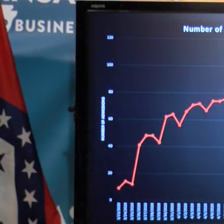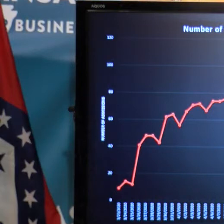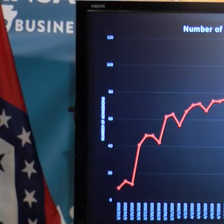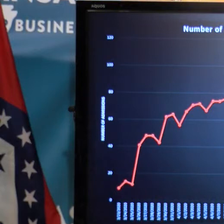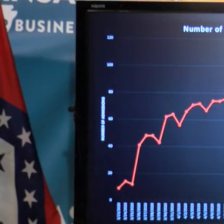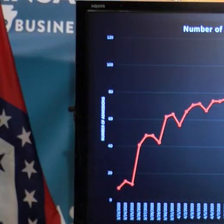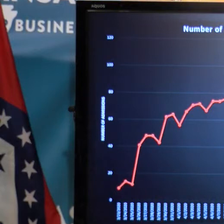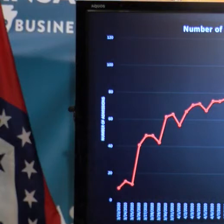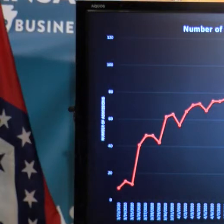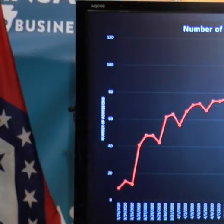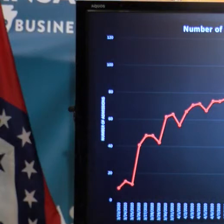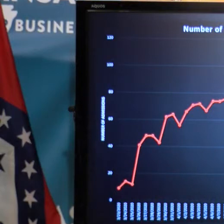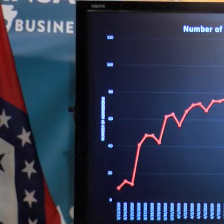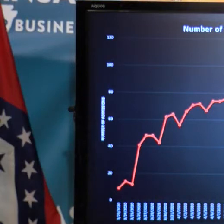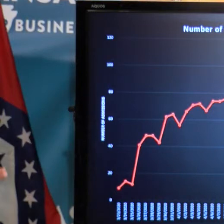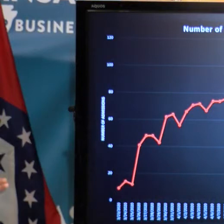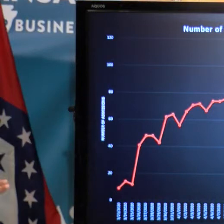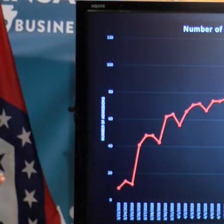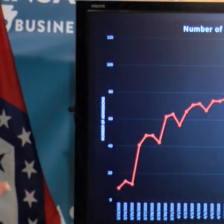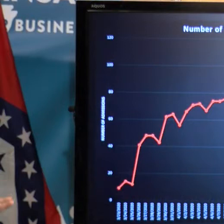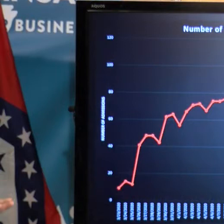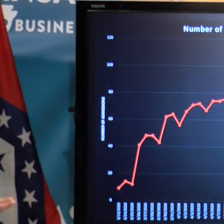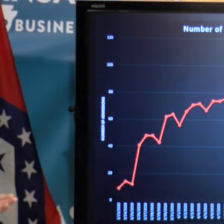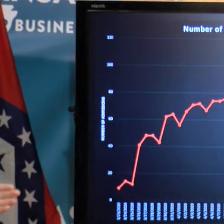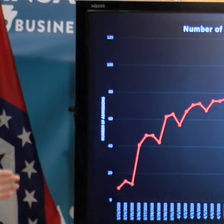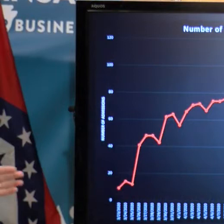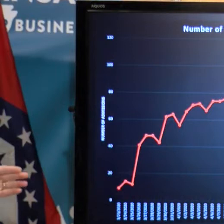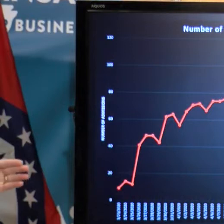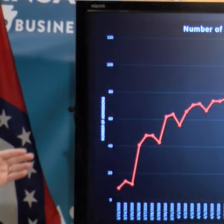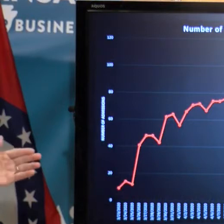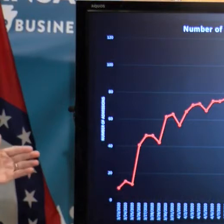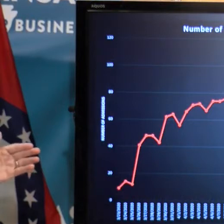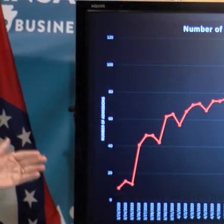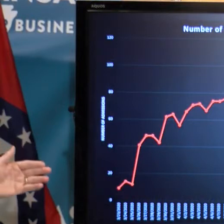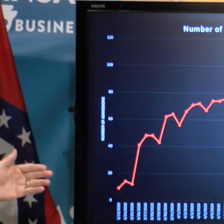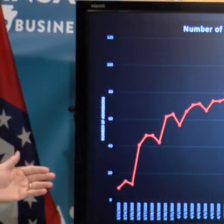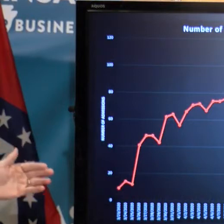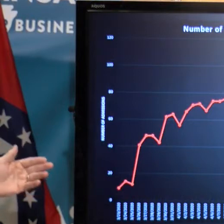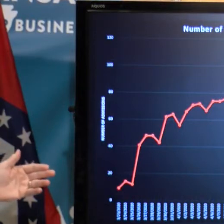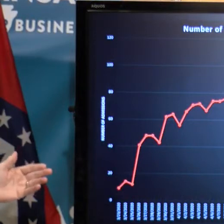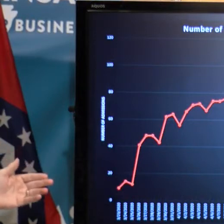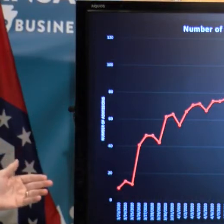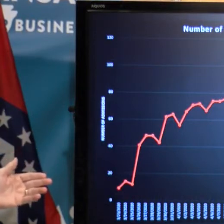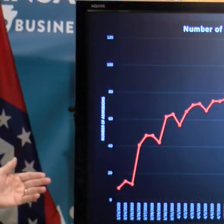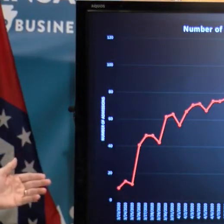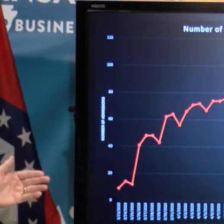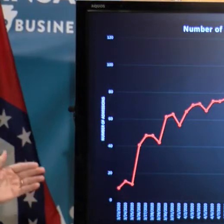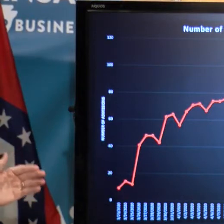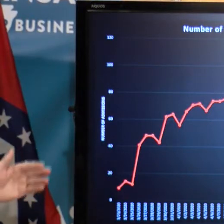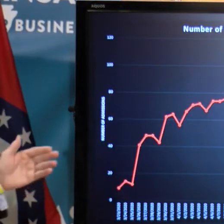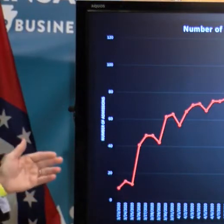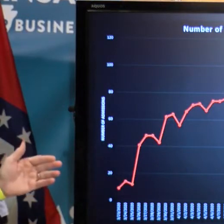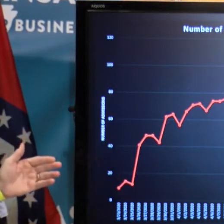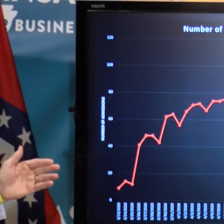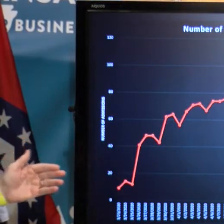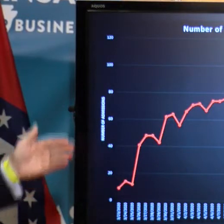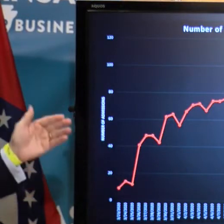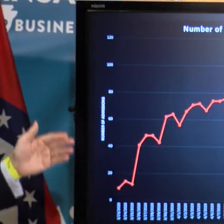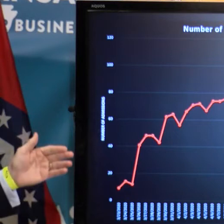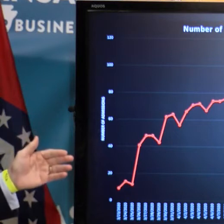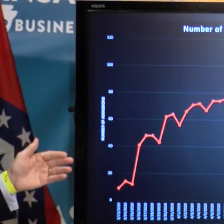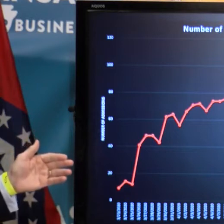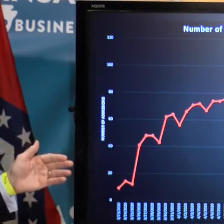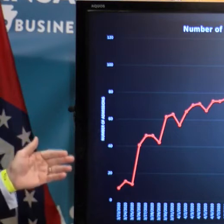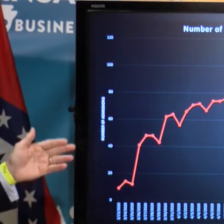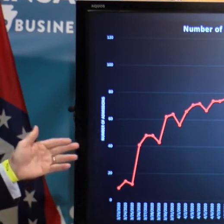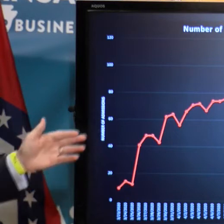here again, when you have an increase in the number of cases, eventually you're going to have an increase in the number of hospitalized. So there could be a little